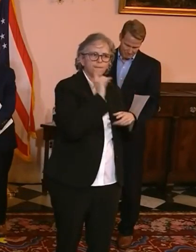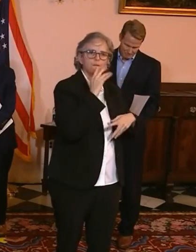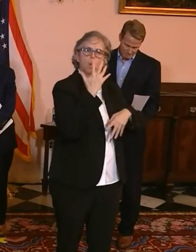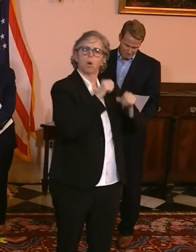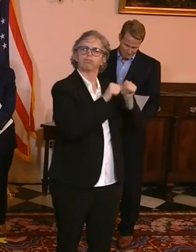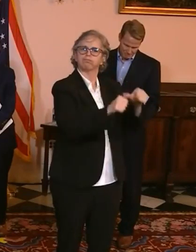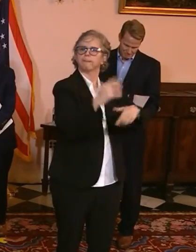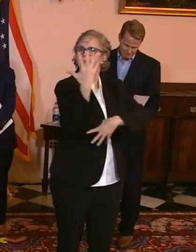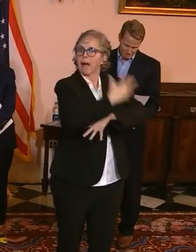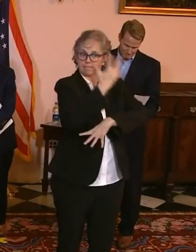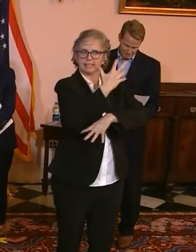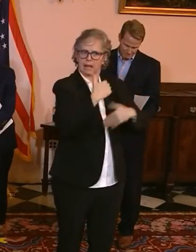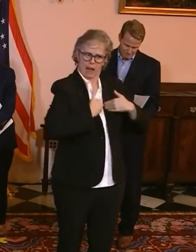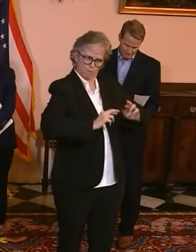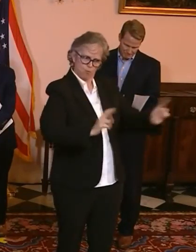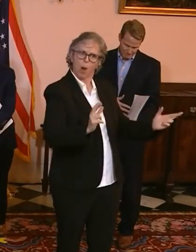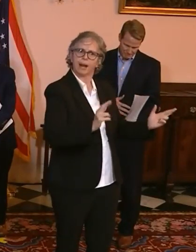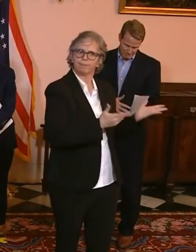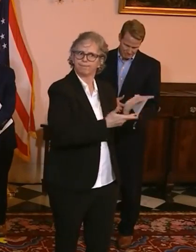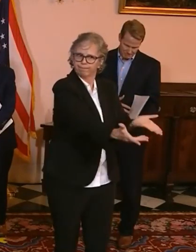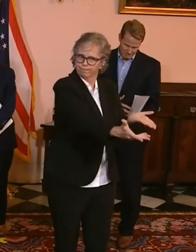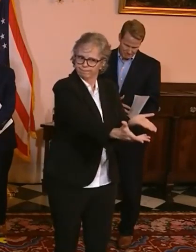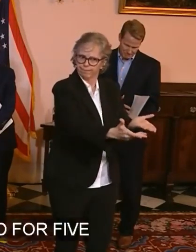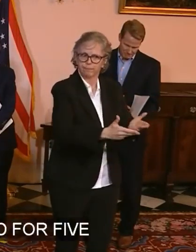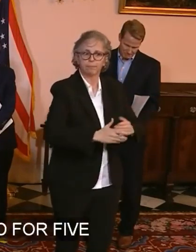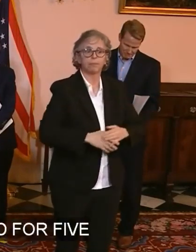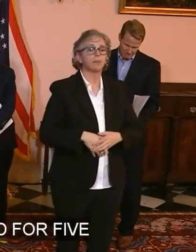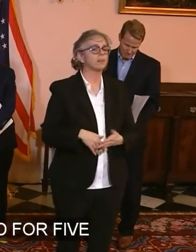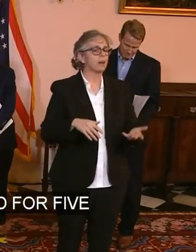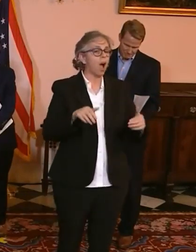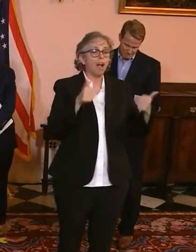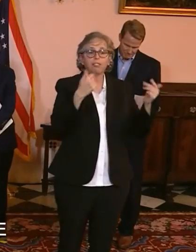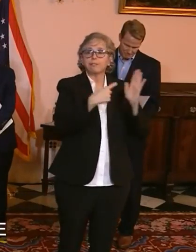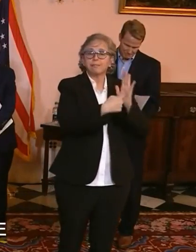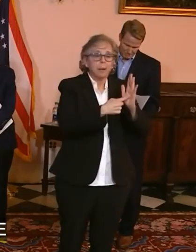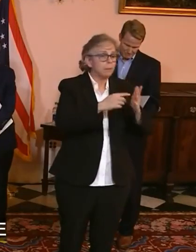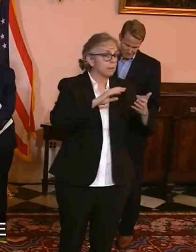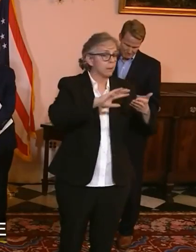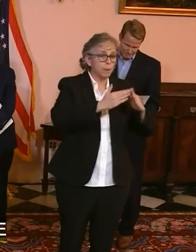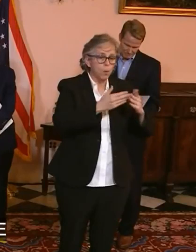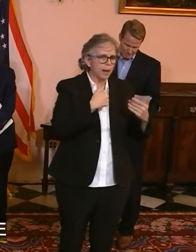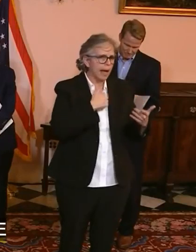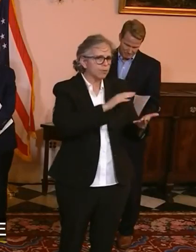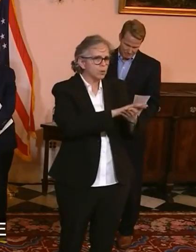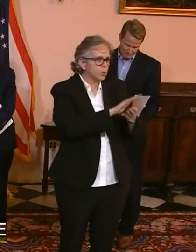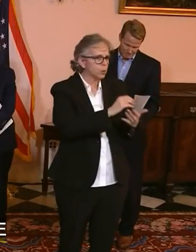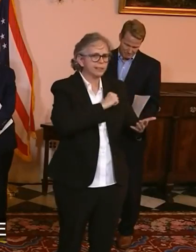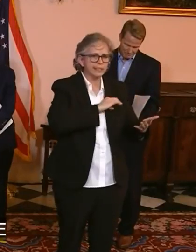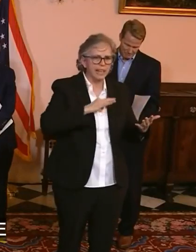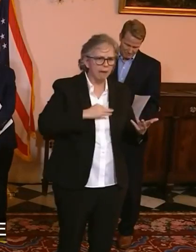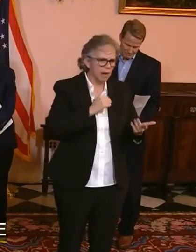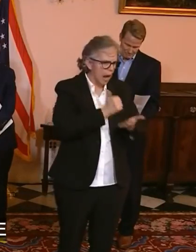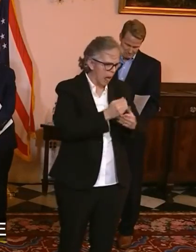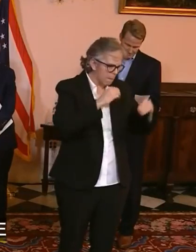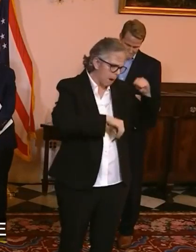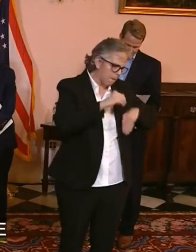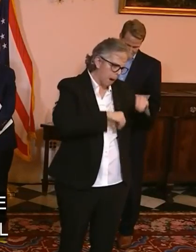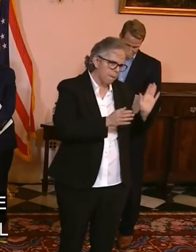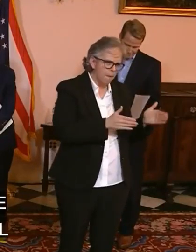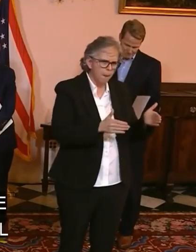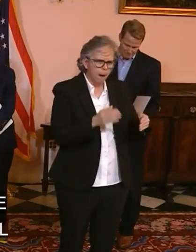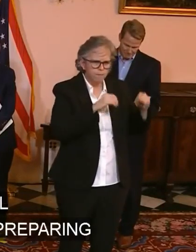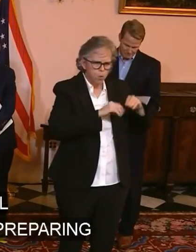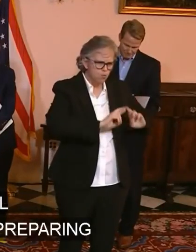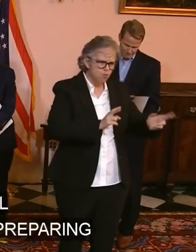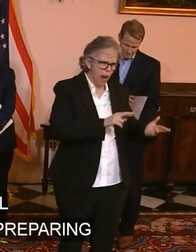together, beside the school staff, and they're preparing bags of food, and so they're just making sure that each